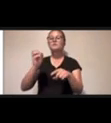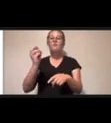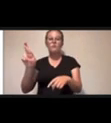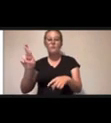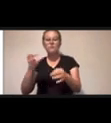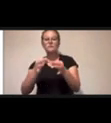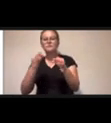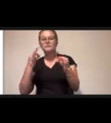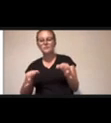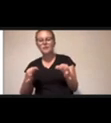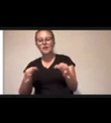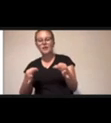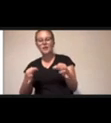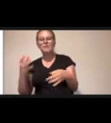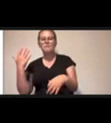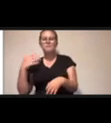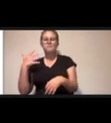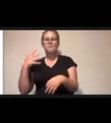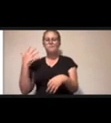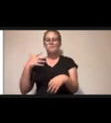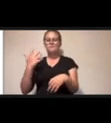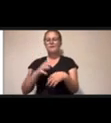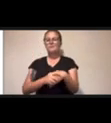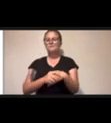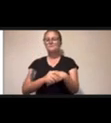language deficiency or delay.